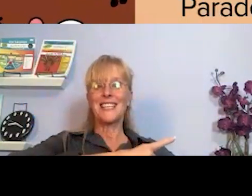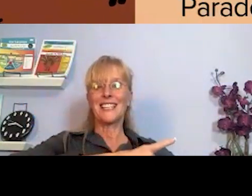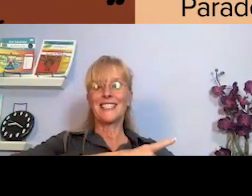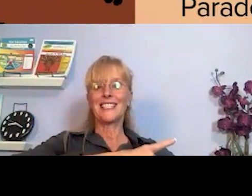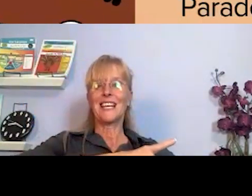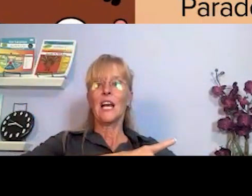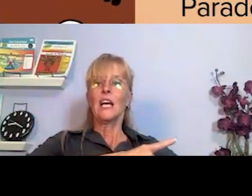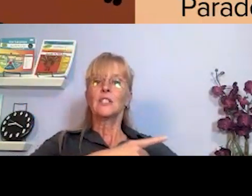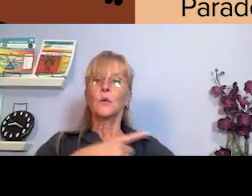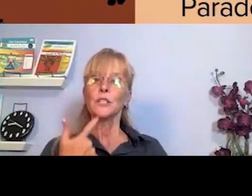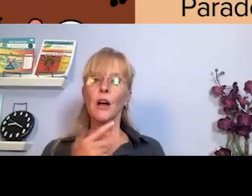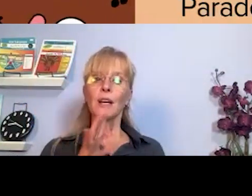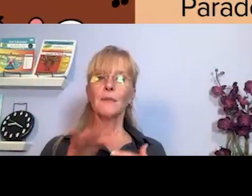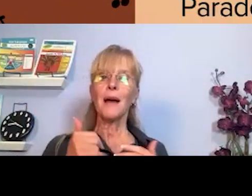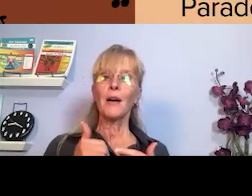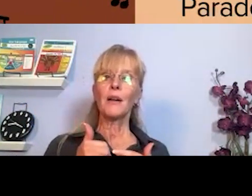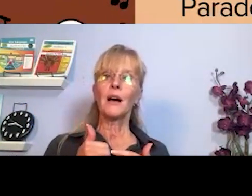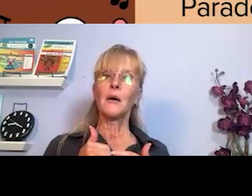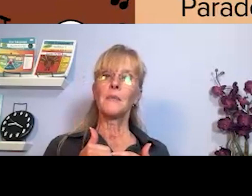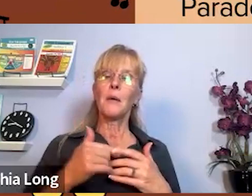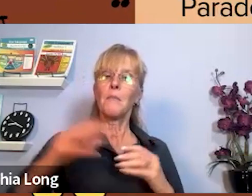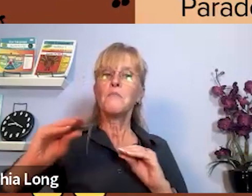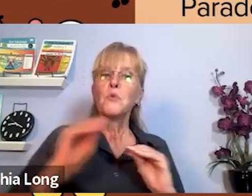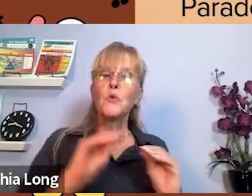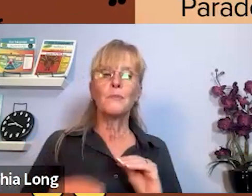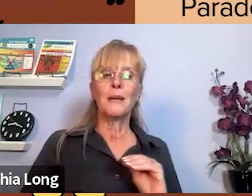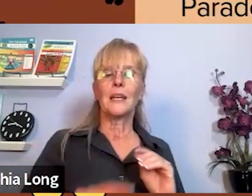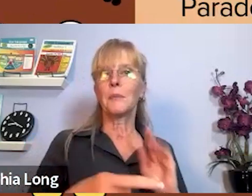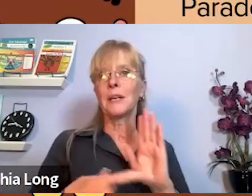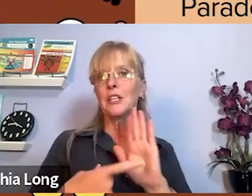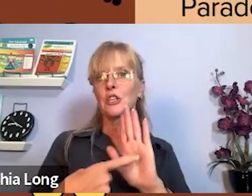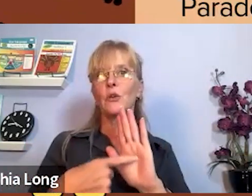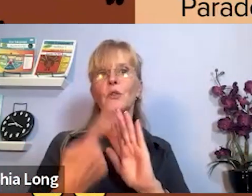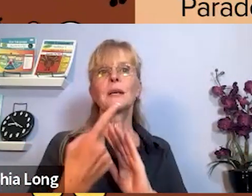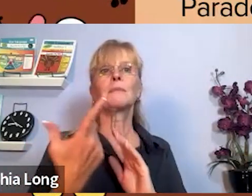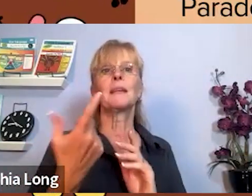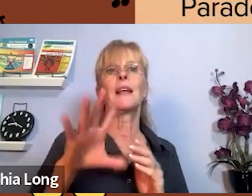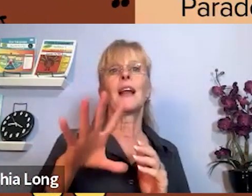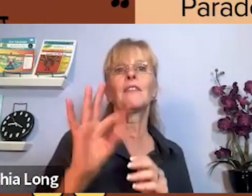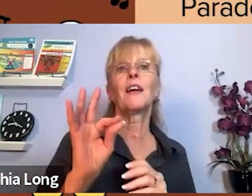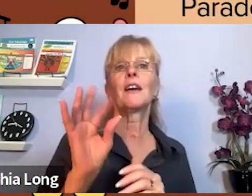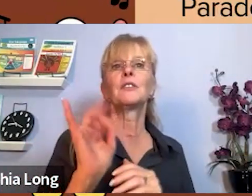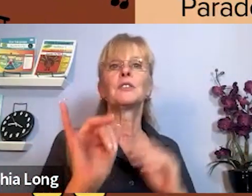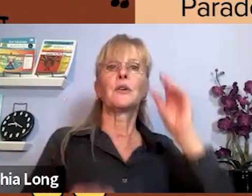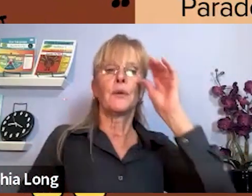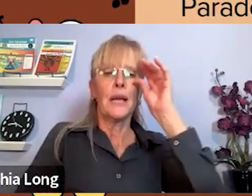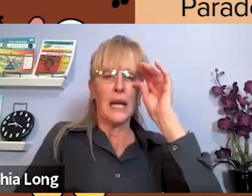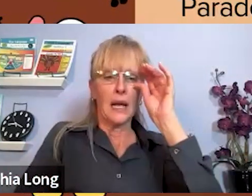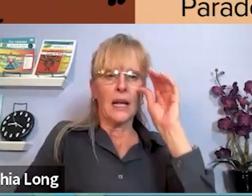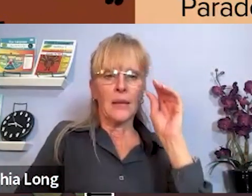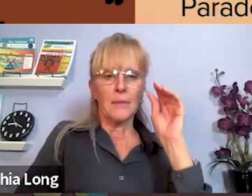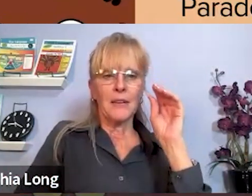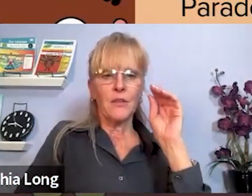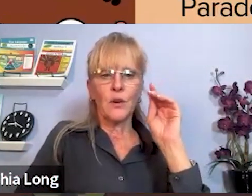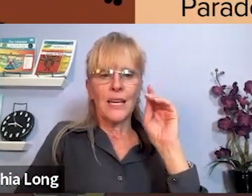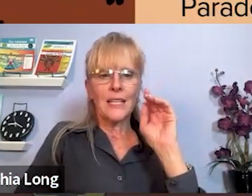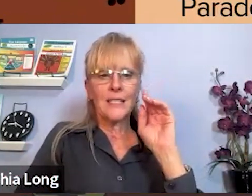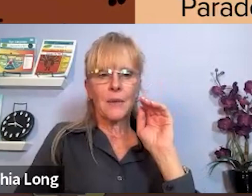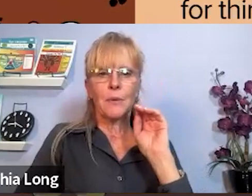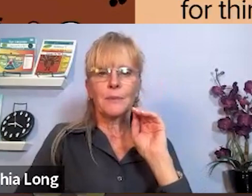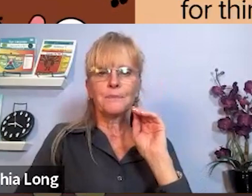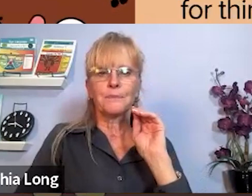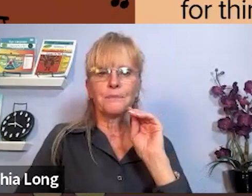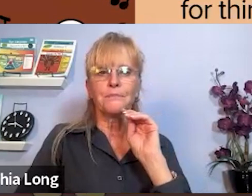is this. So we're talking about movement, and I'm going to show you something that I found too. Let me give you